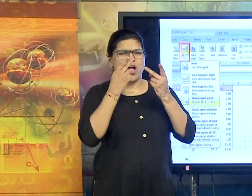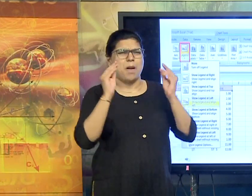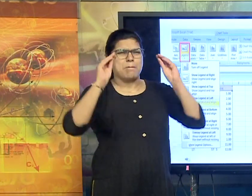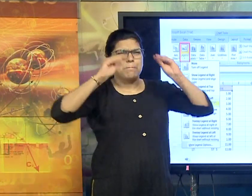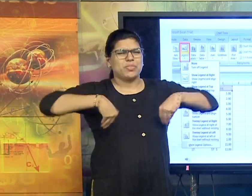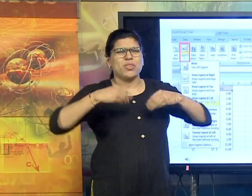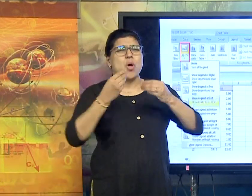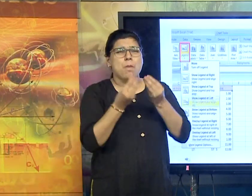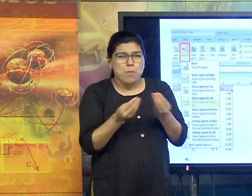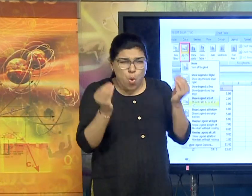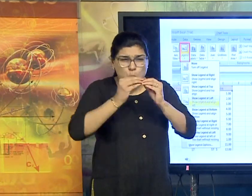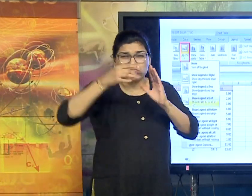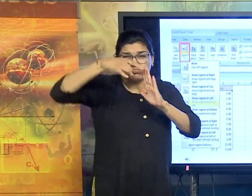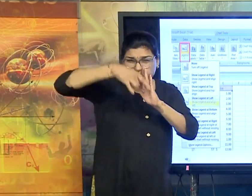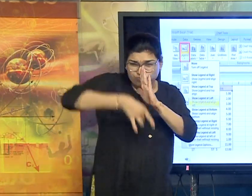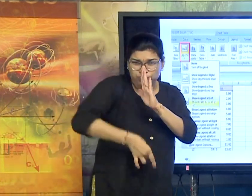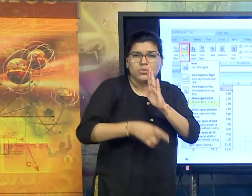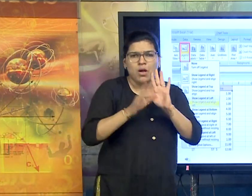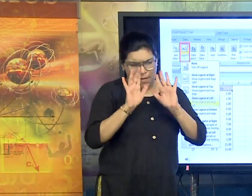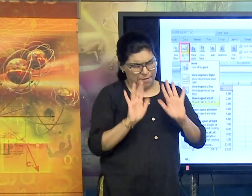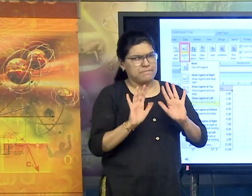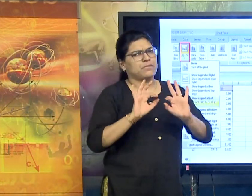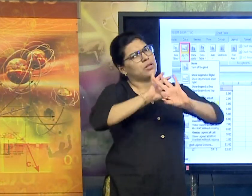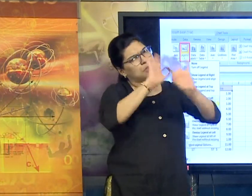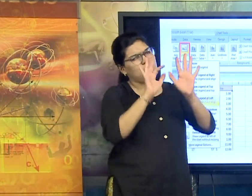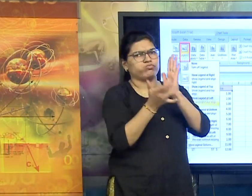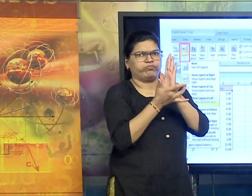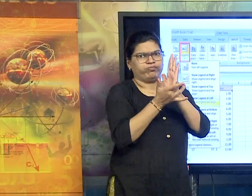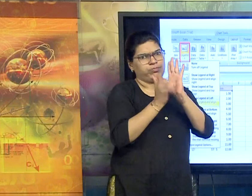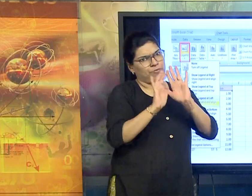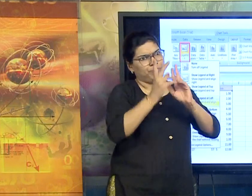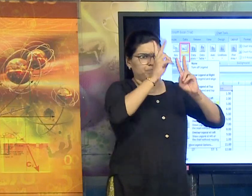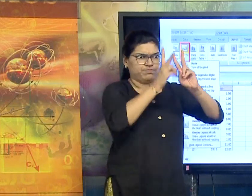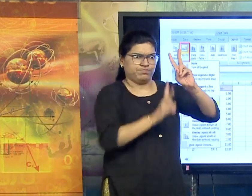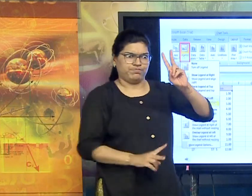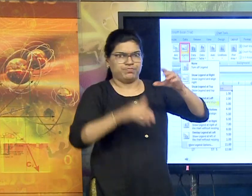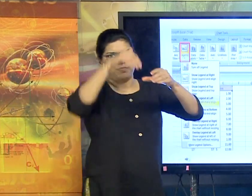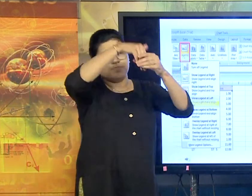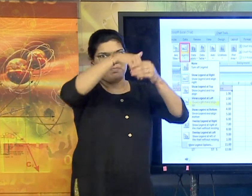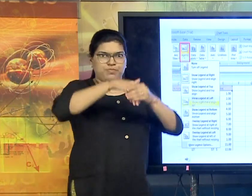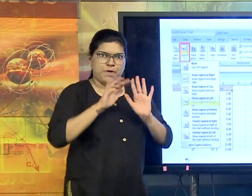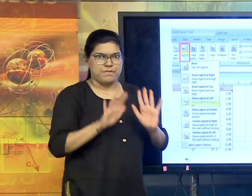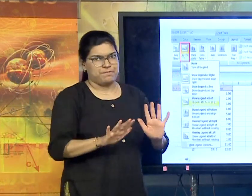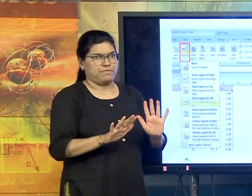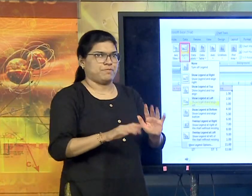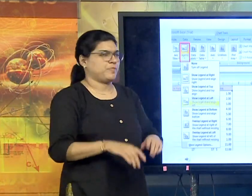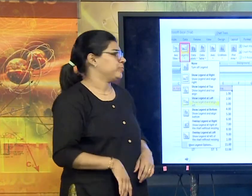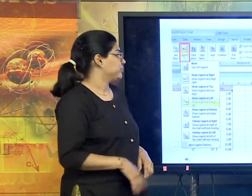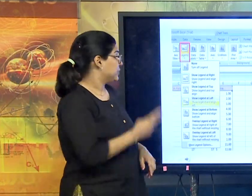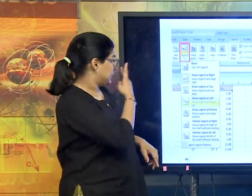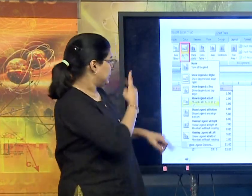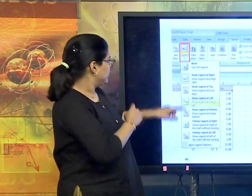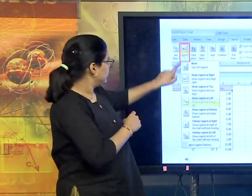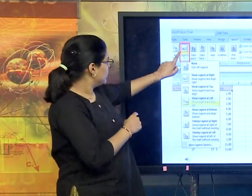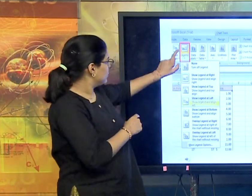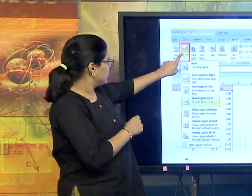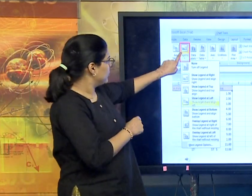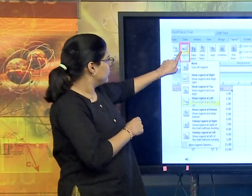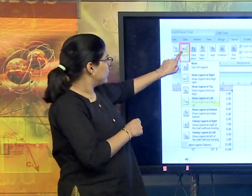Now you have understood the chart and you want to change the position of the data in